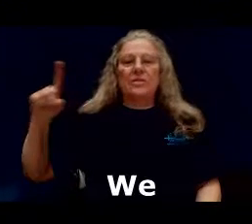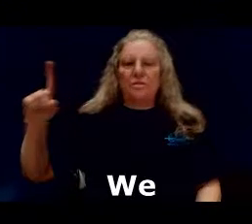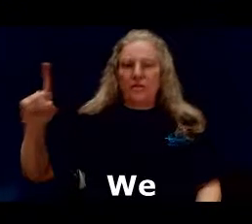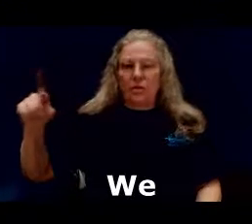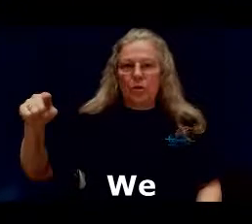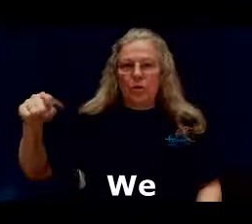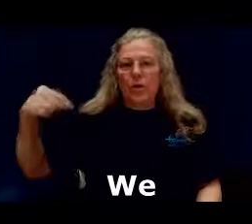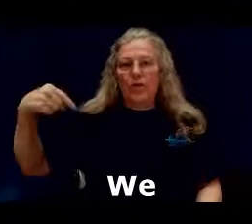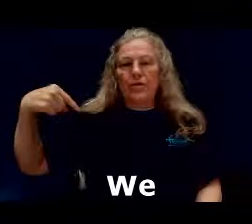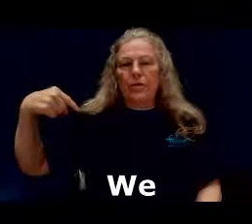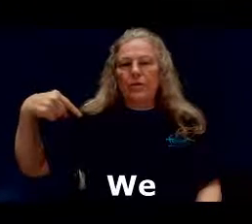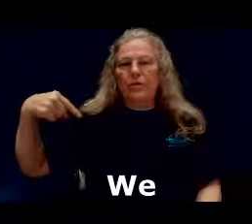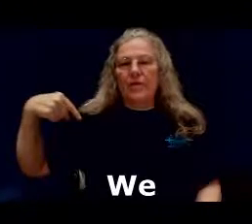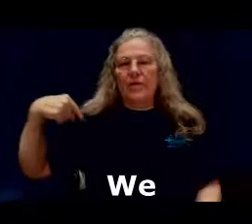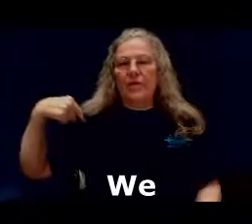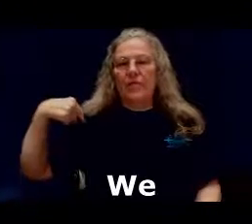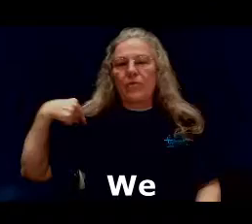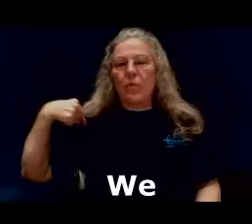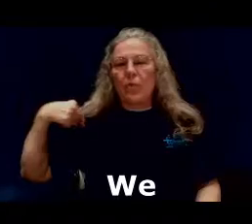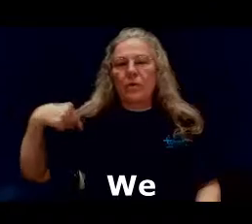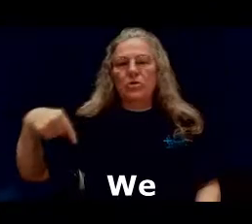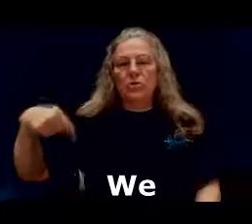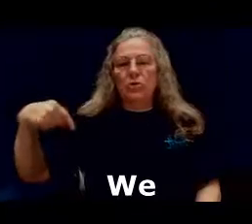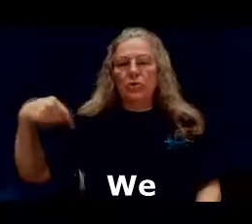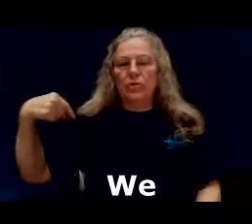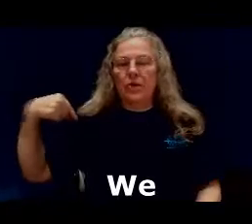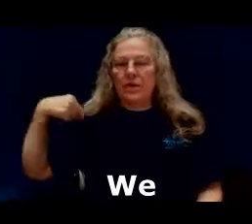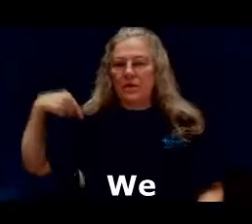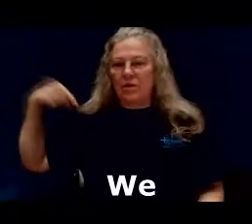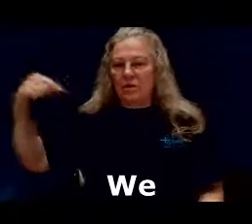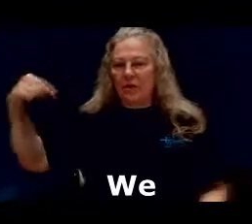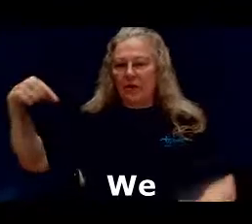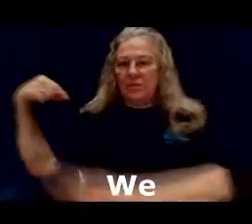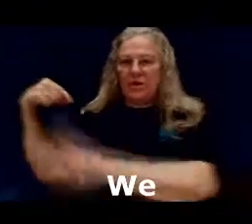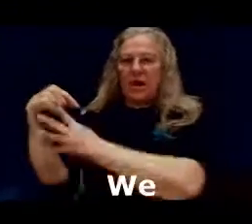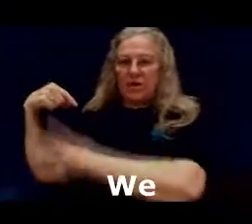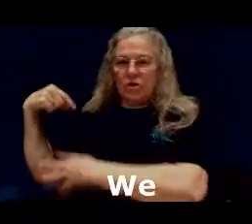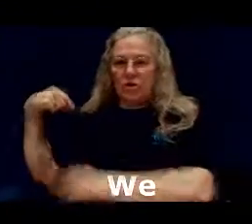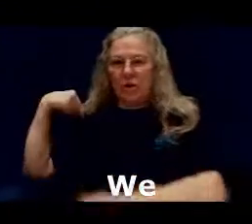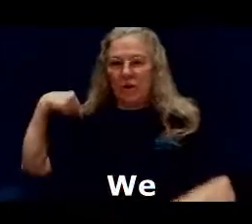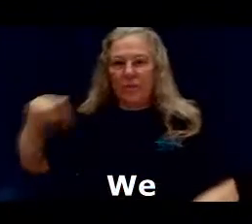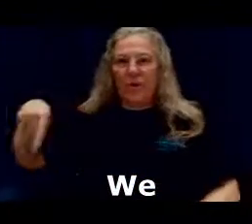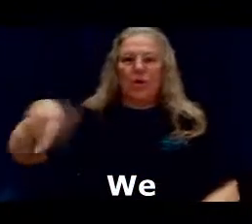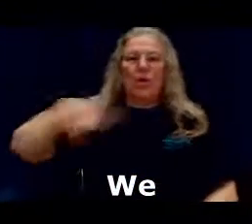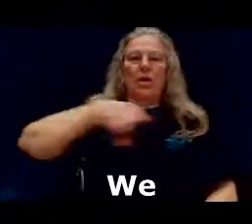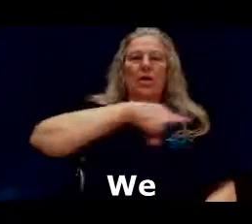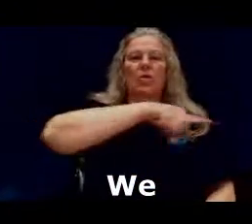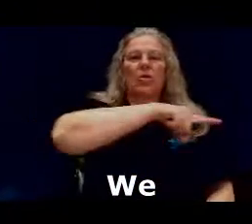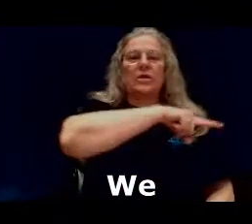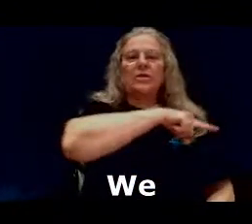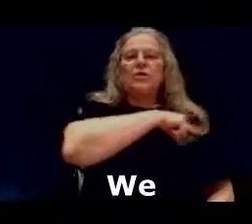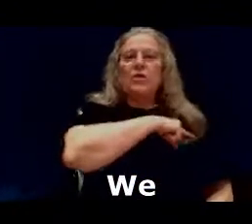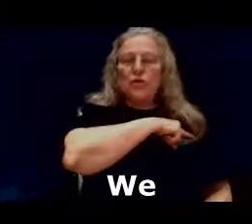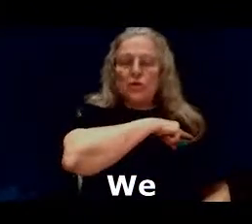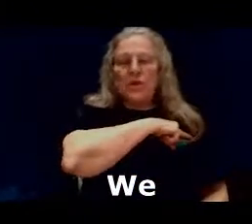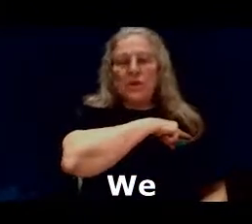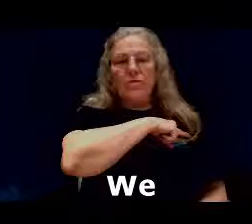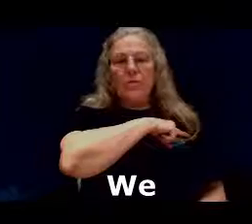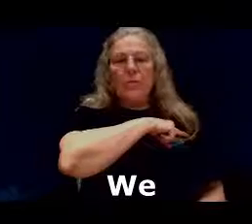it's your pointer finger from one shoulder that is on the same side as your arm, across, circling a group of